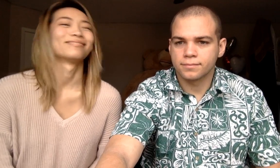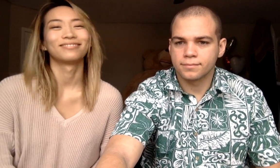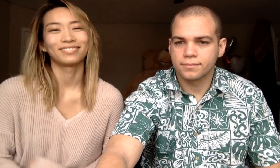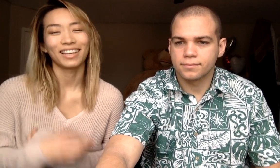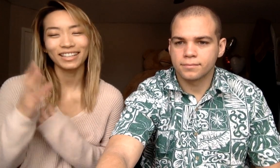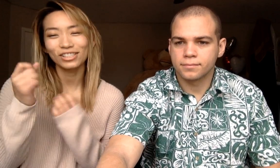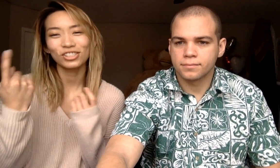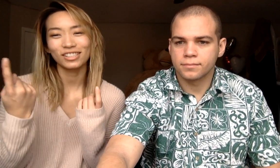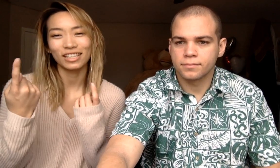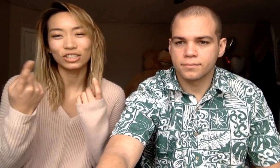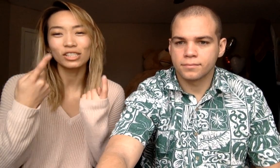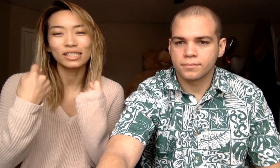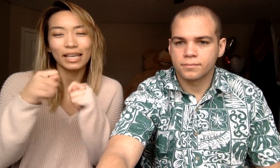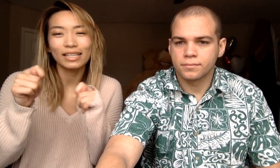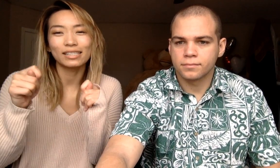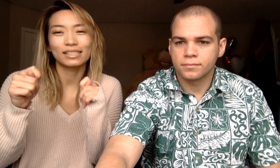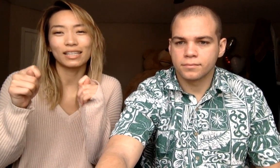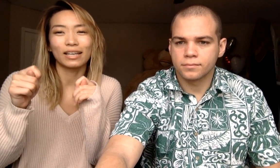I guess it just takes